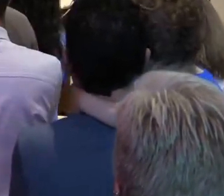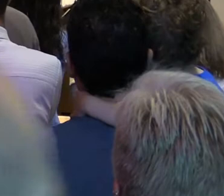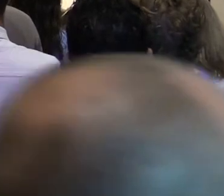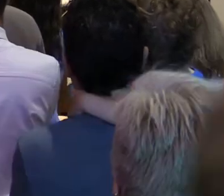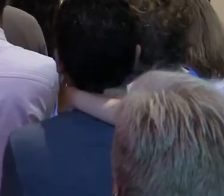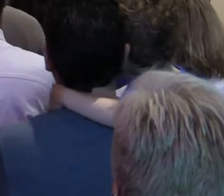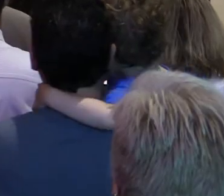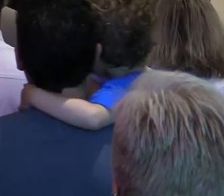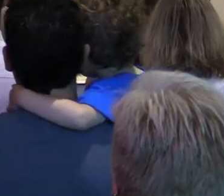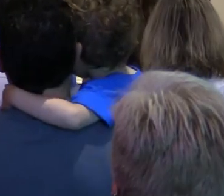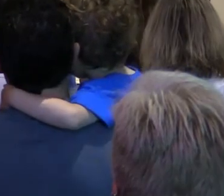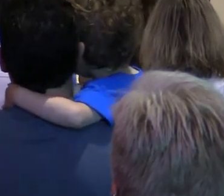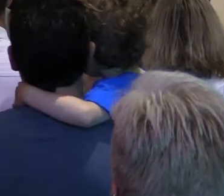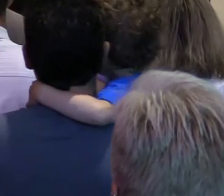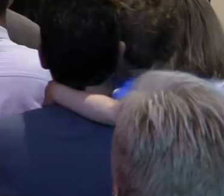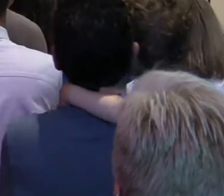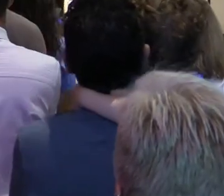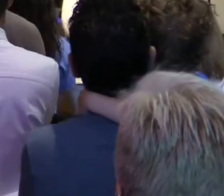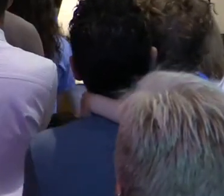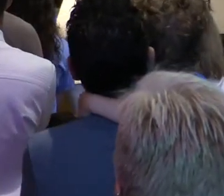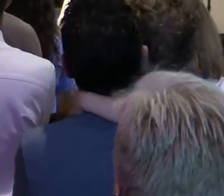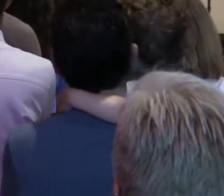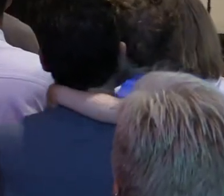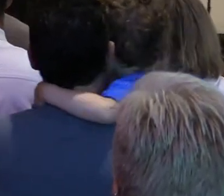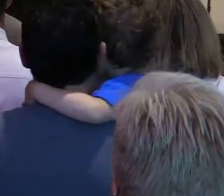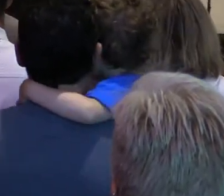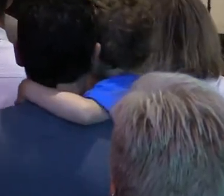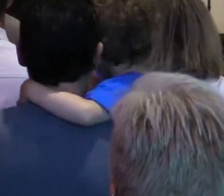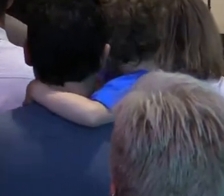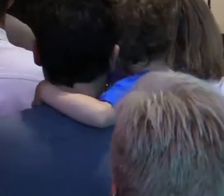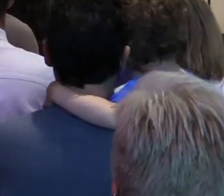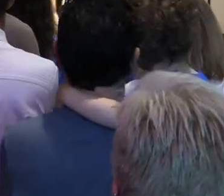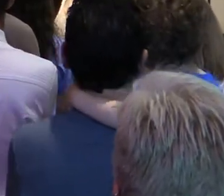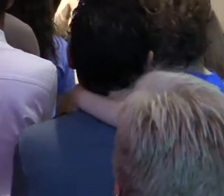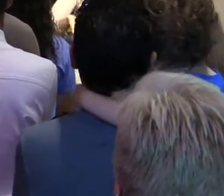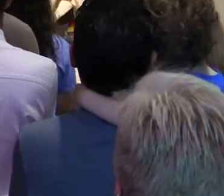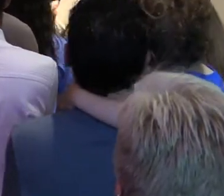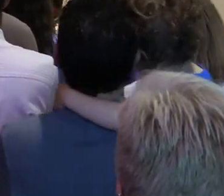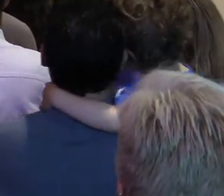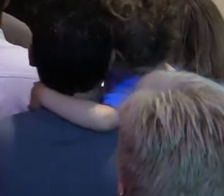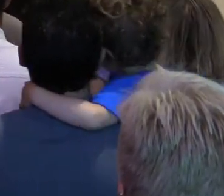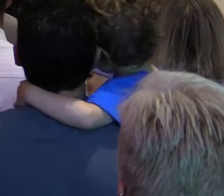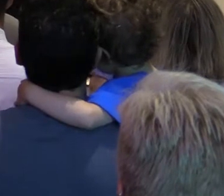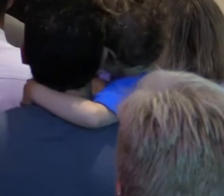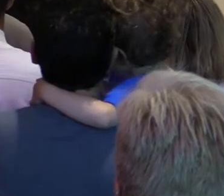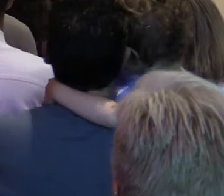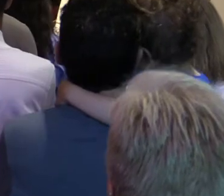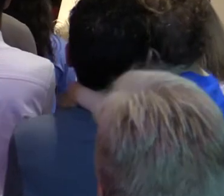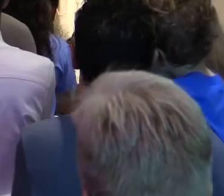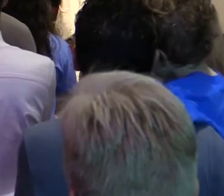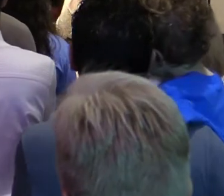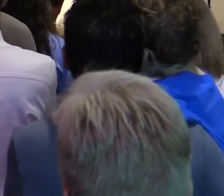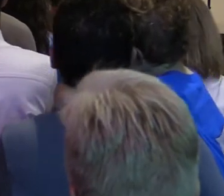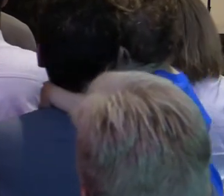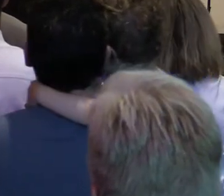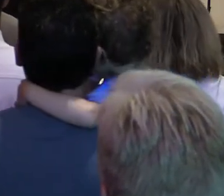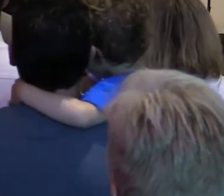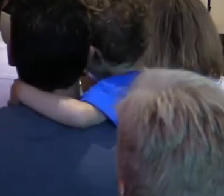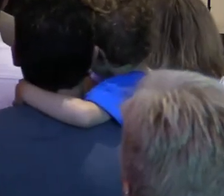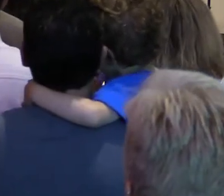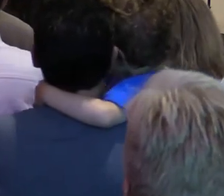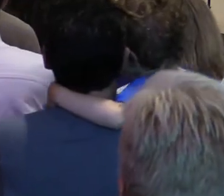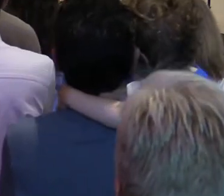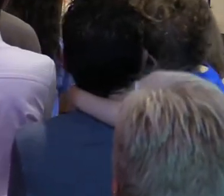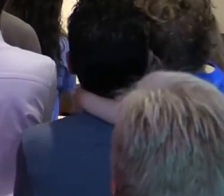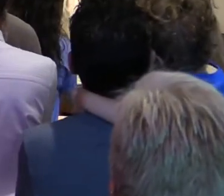with one heart we'll His word to the whole earth sees.